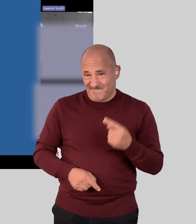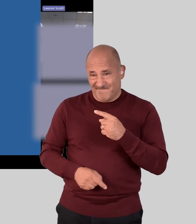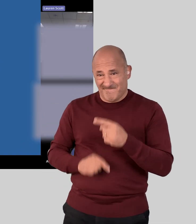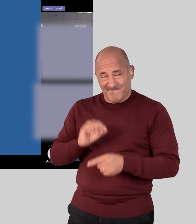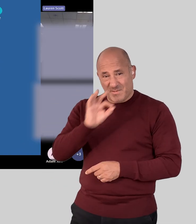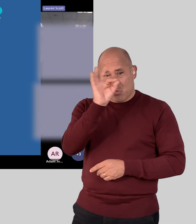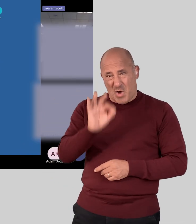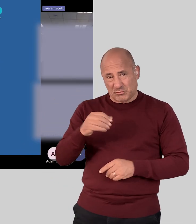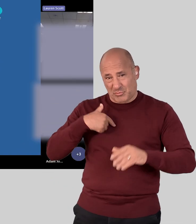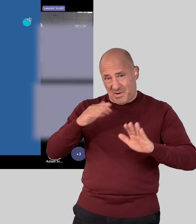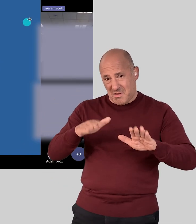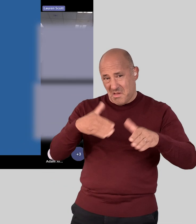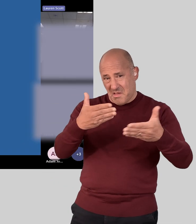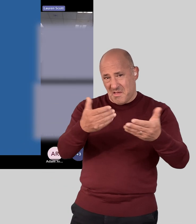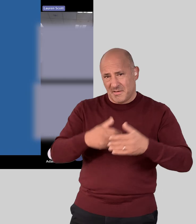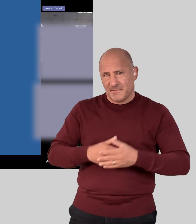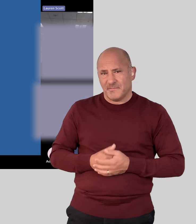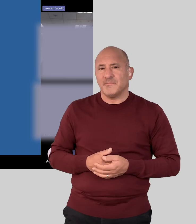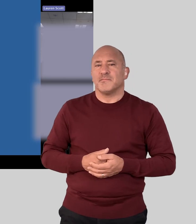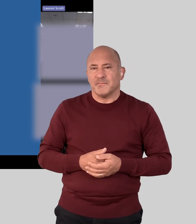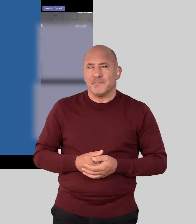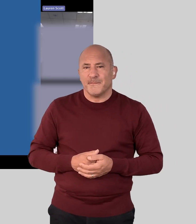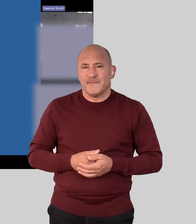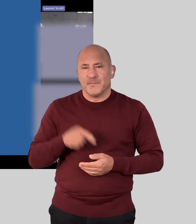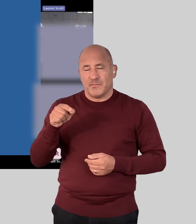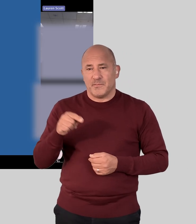So this is a question that I'm offering.